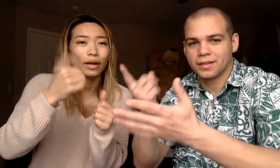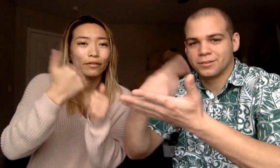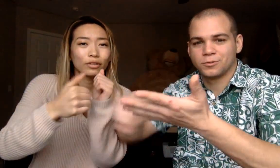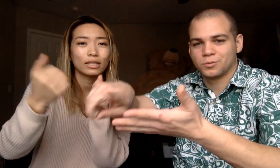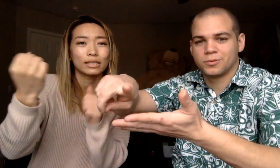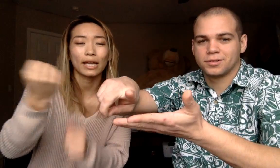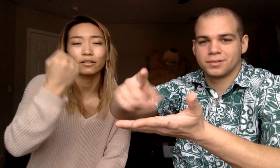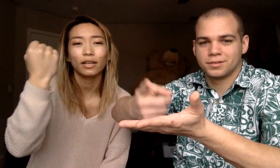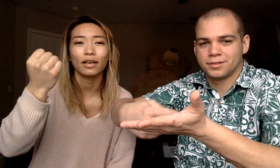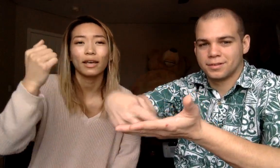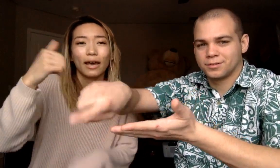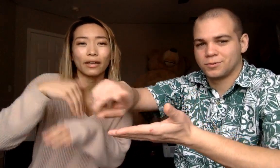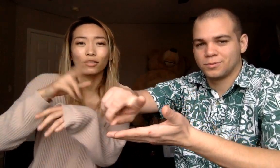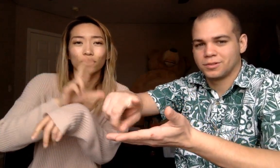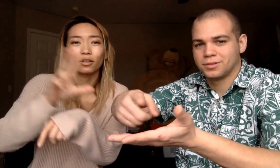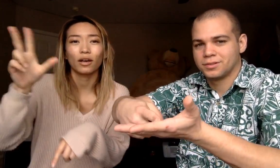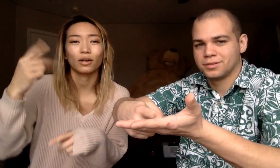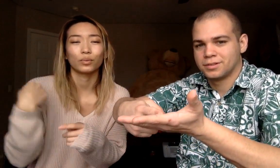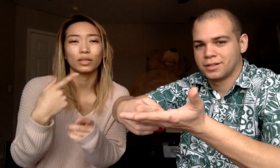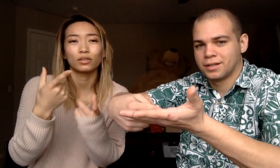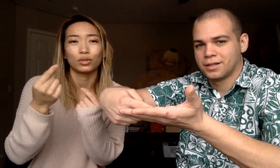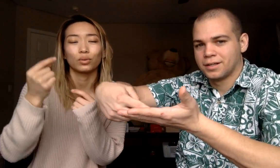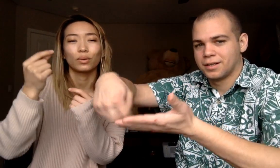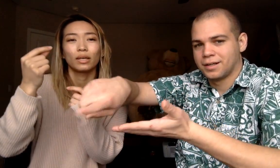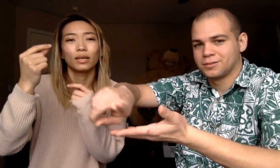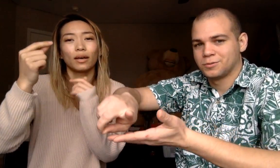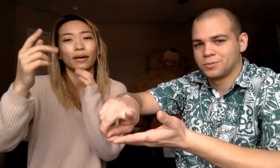every Saturday at 3 o'clock we do.